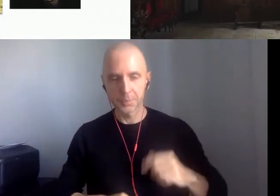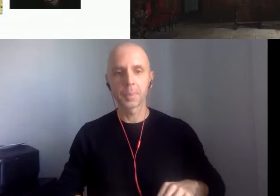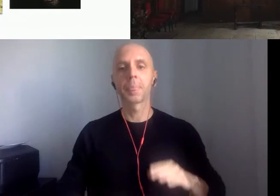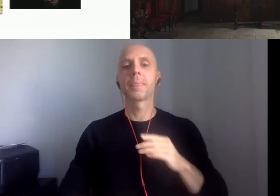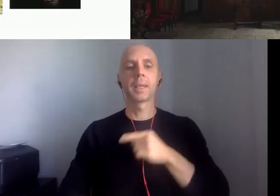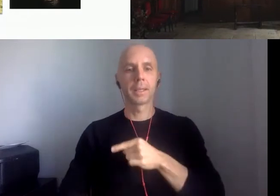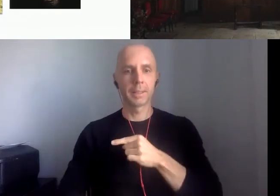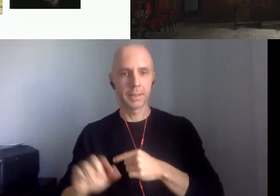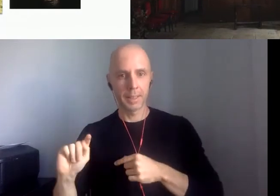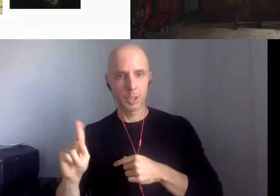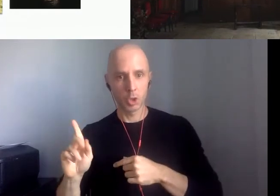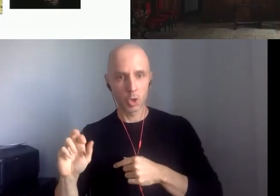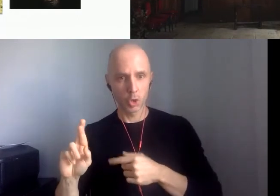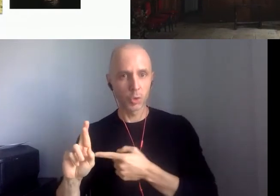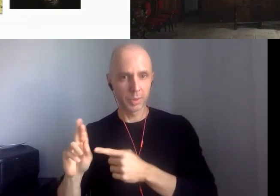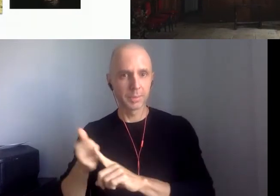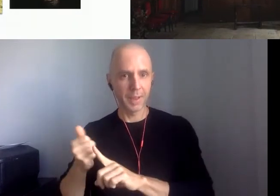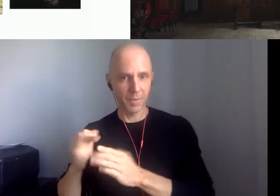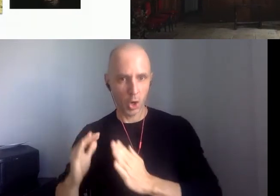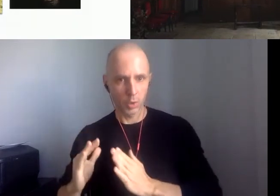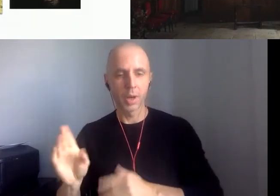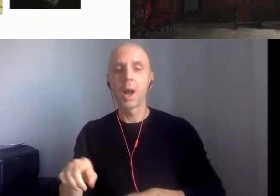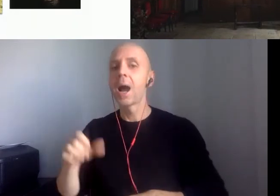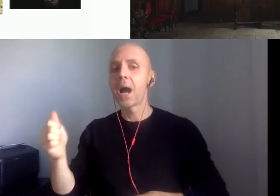painted Hurstmonceux Castle.